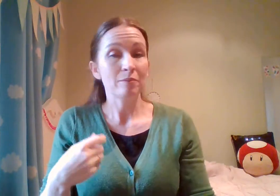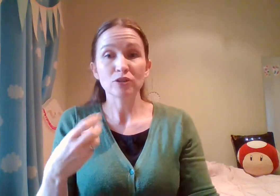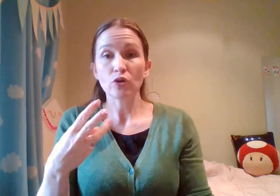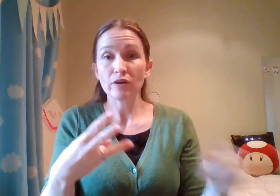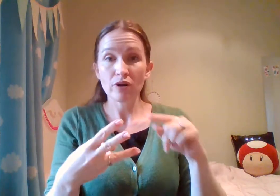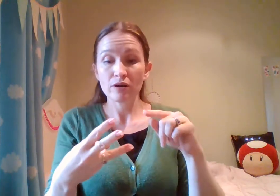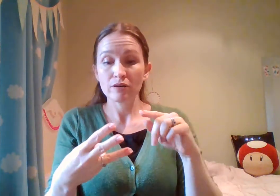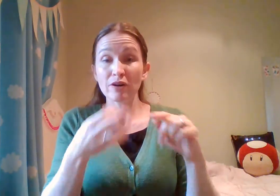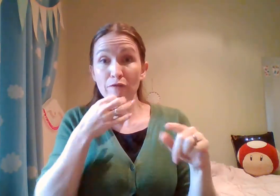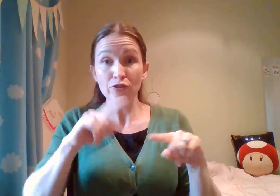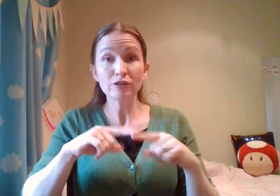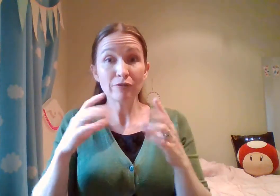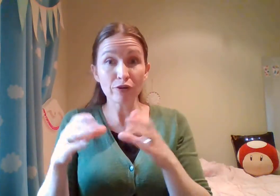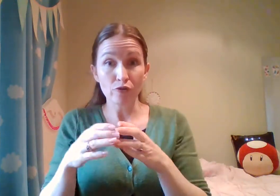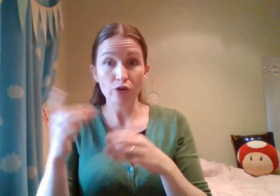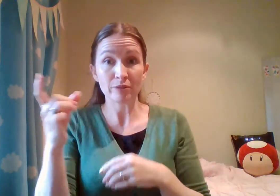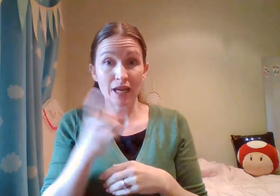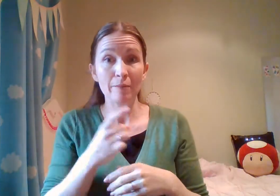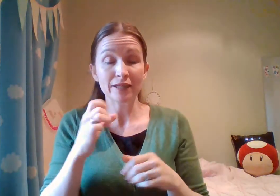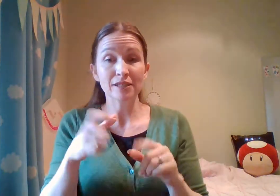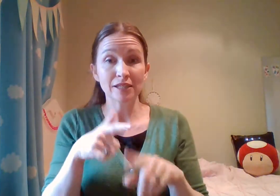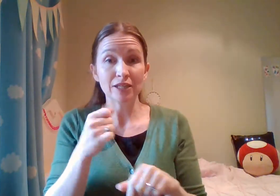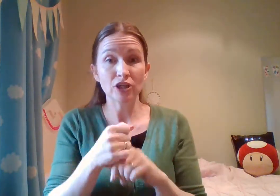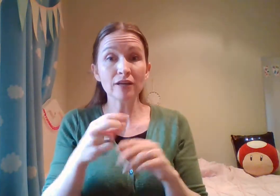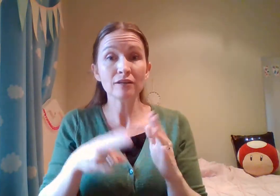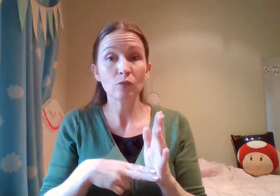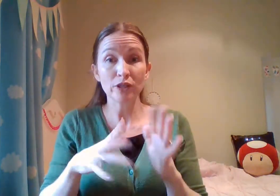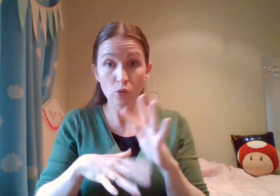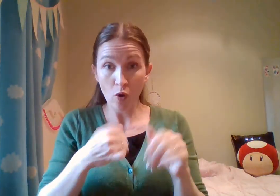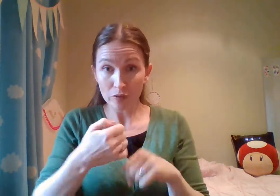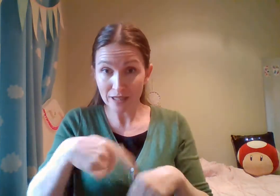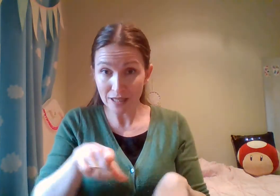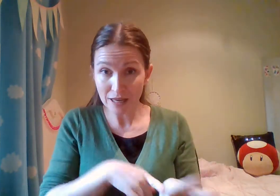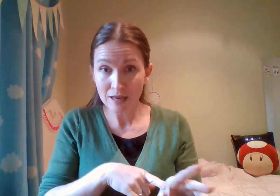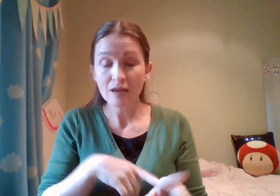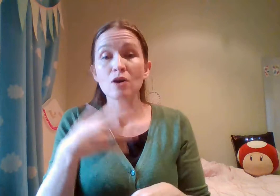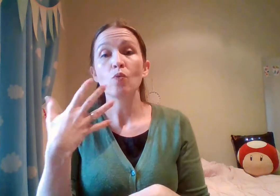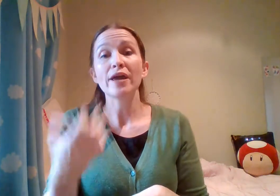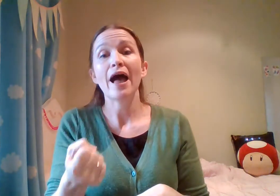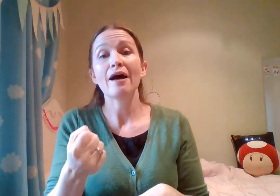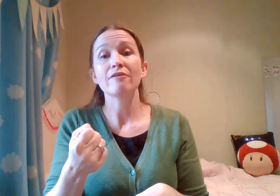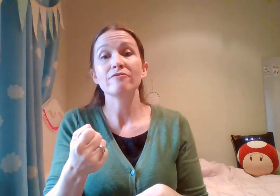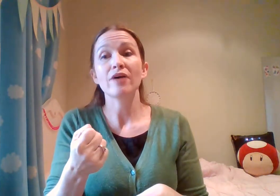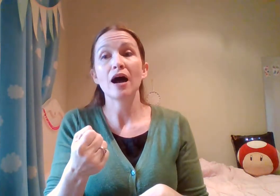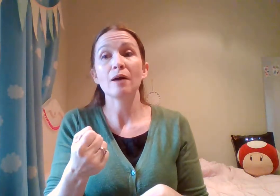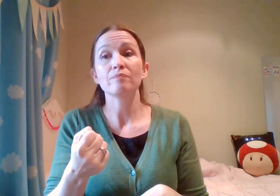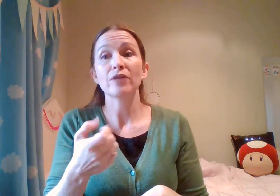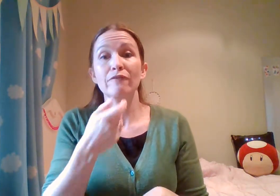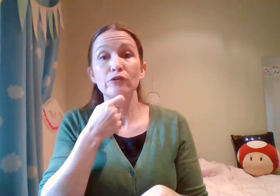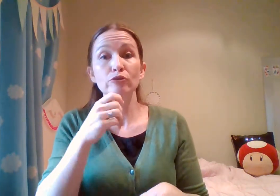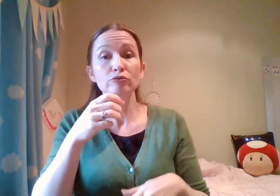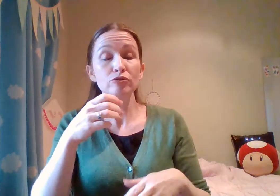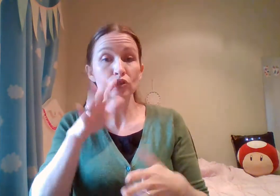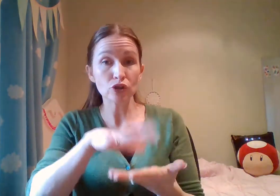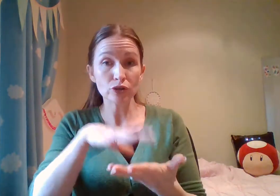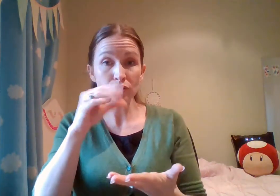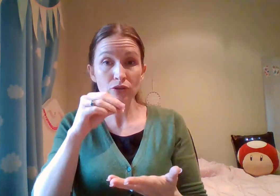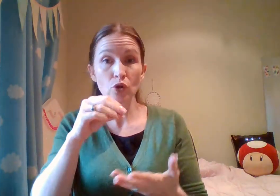So there are a few different groups coming to CGen with Toowong this year. We have a few students who